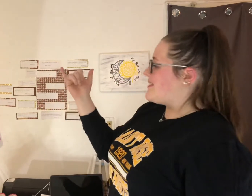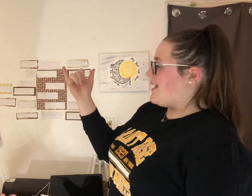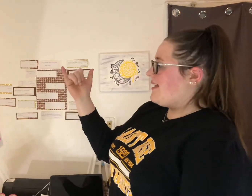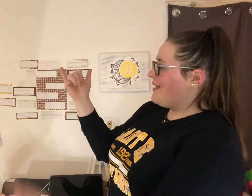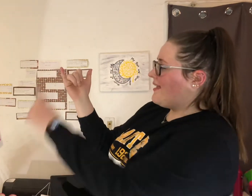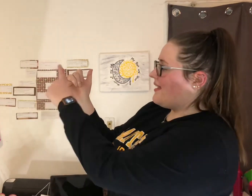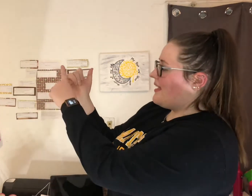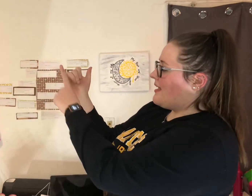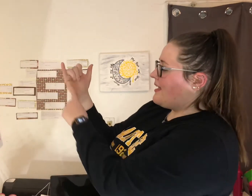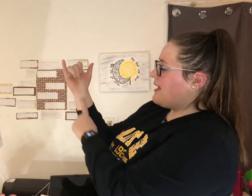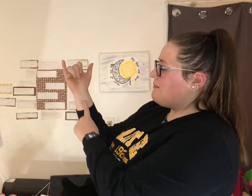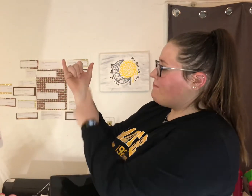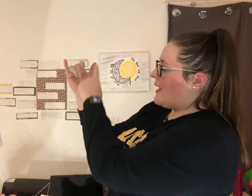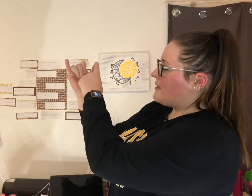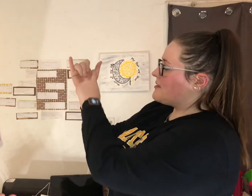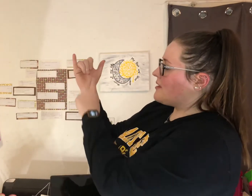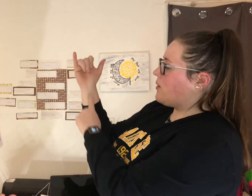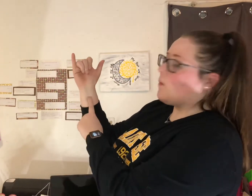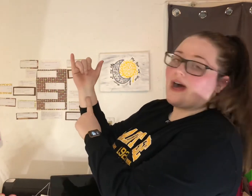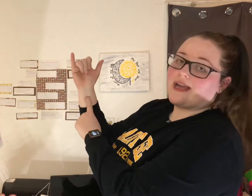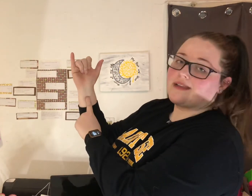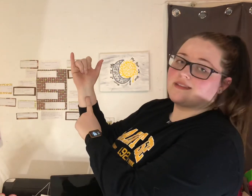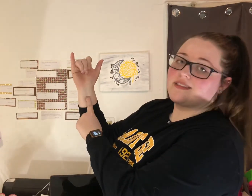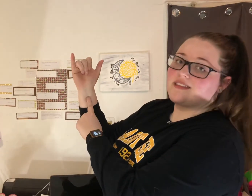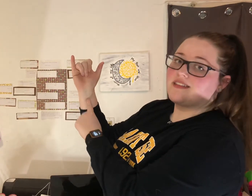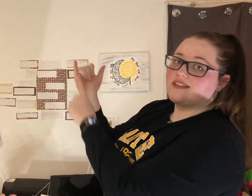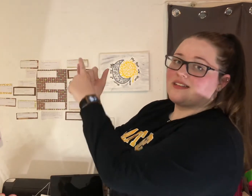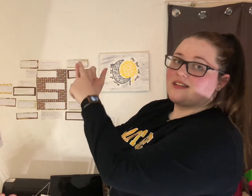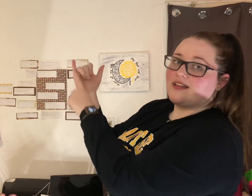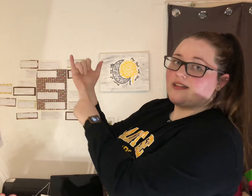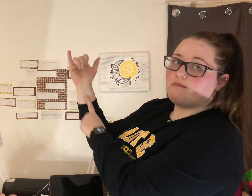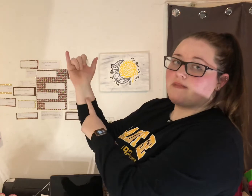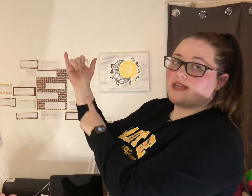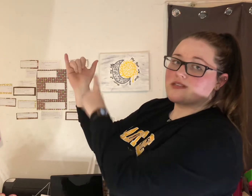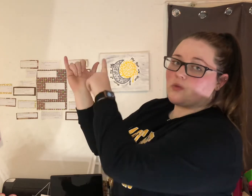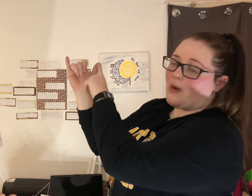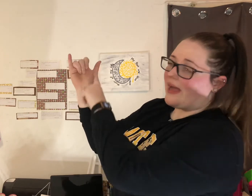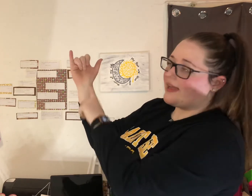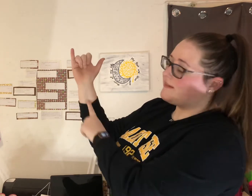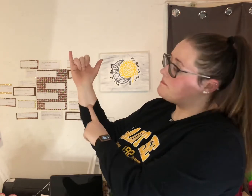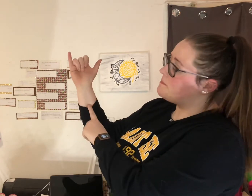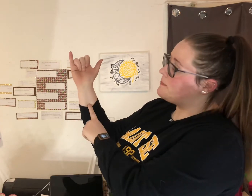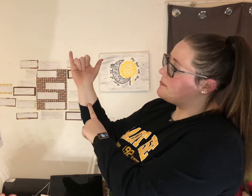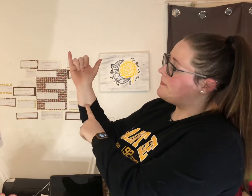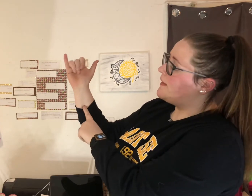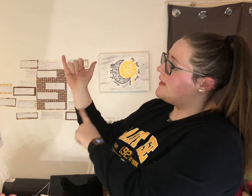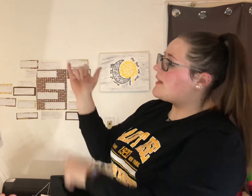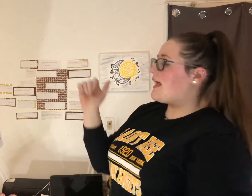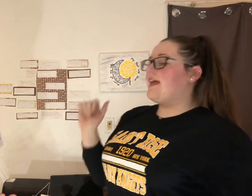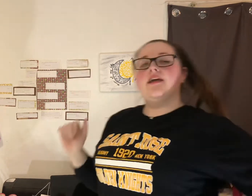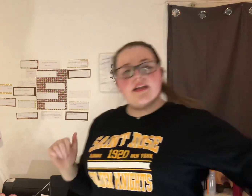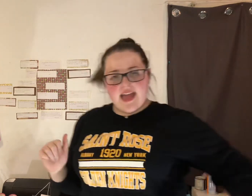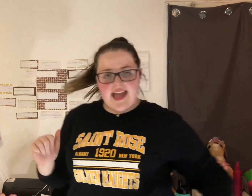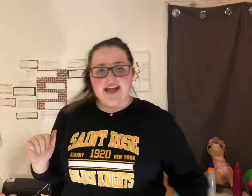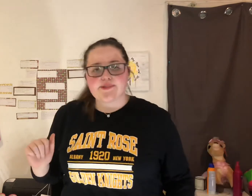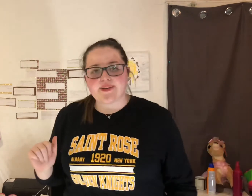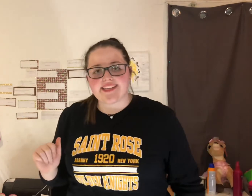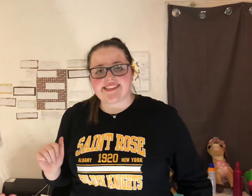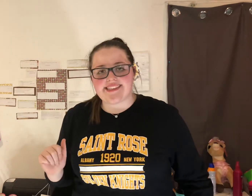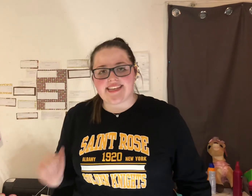it. It makes a Y. Makes a Y. Okay? And with Z,